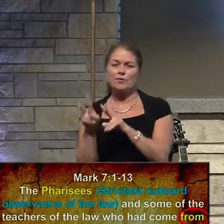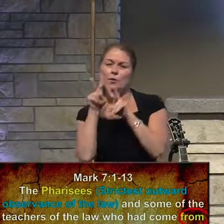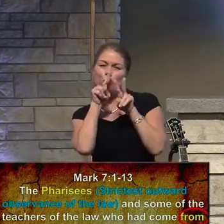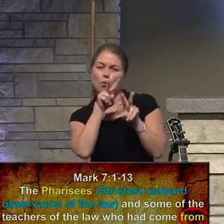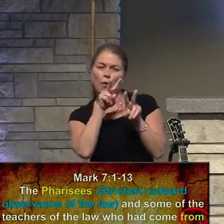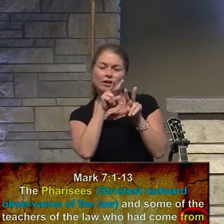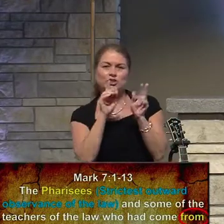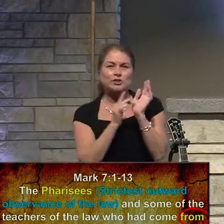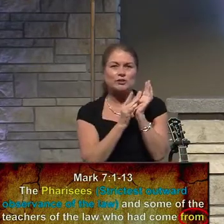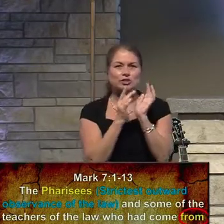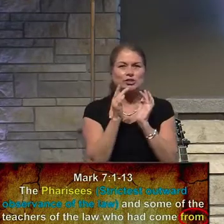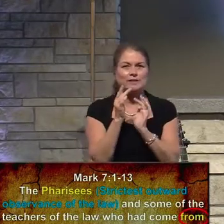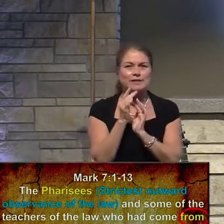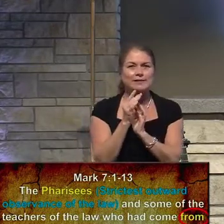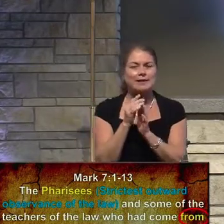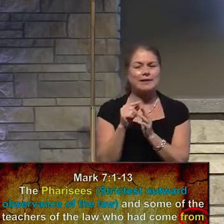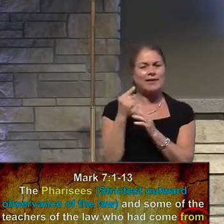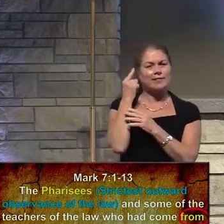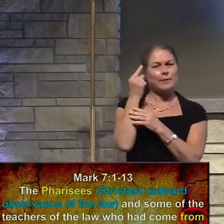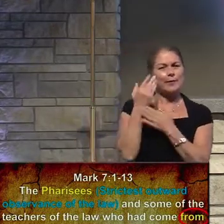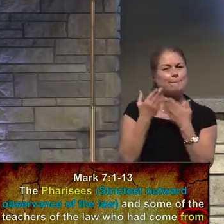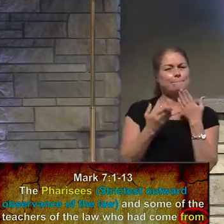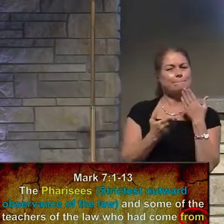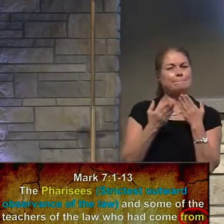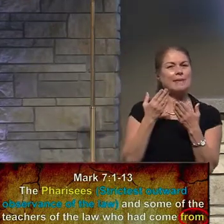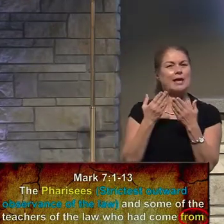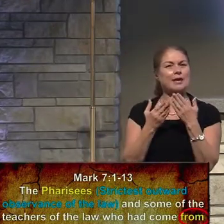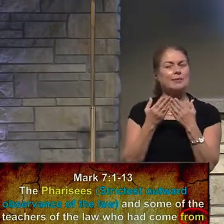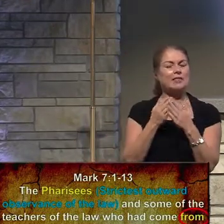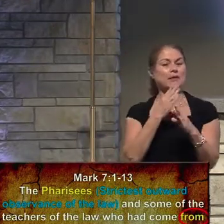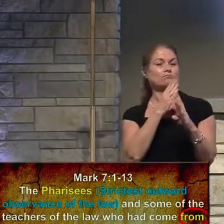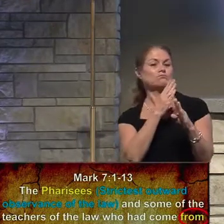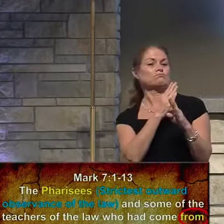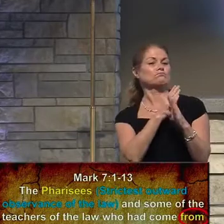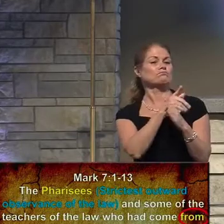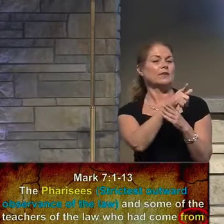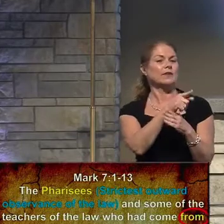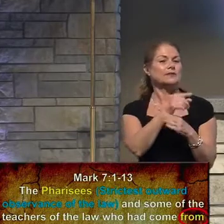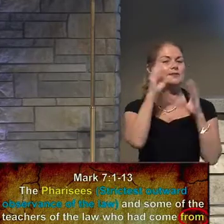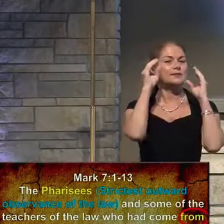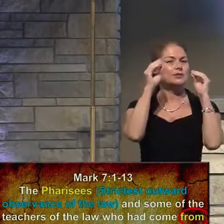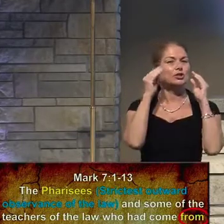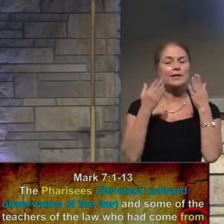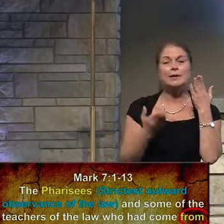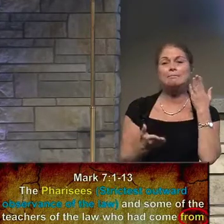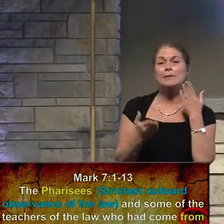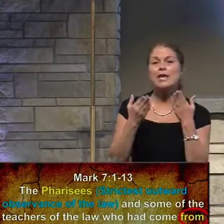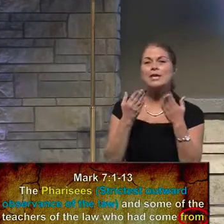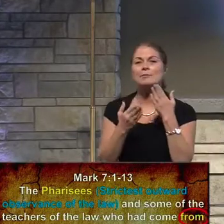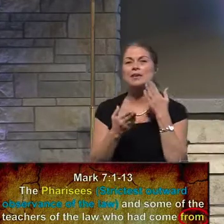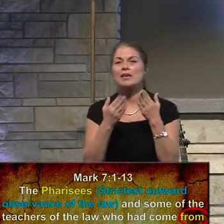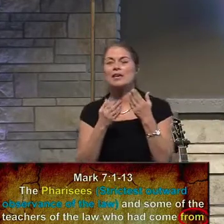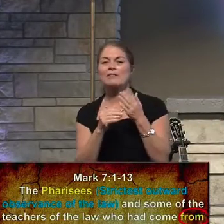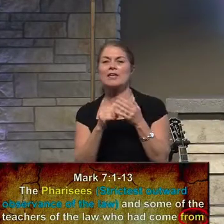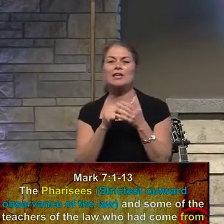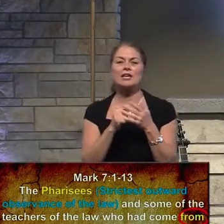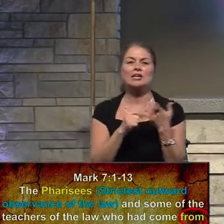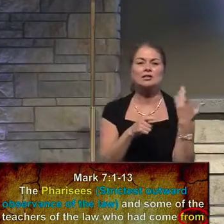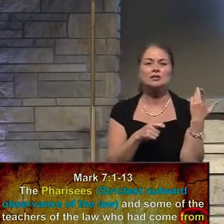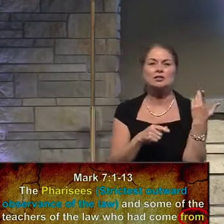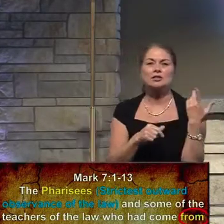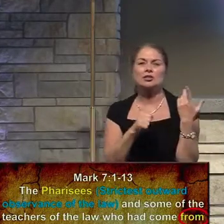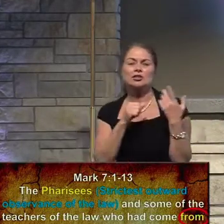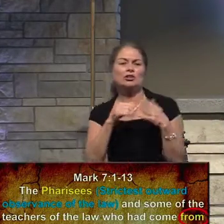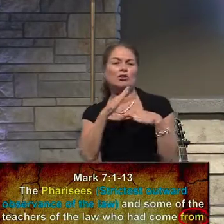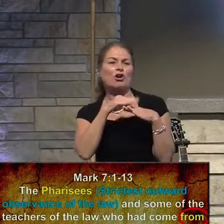Jesus. They were thinking, well, maybe they can just disrupt his teaching. Maybe they could discredit Jesus and the people